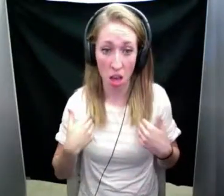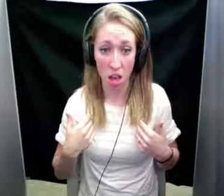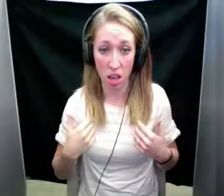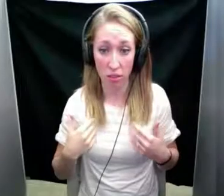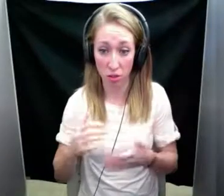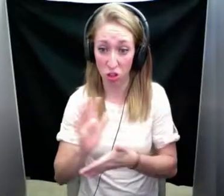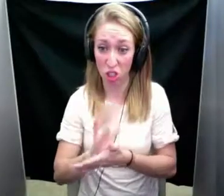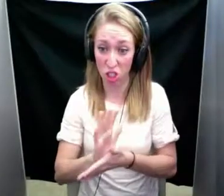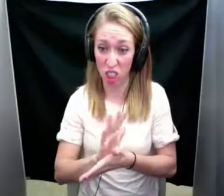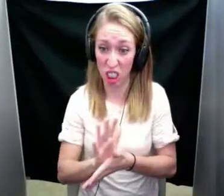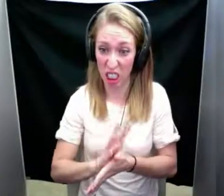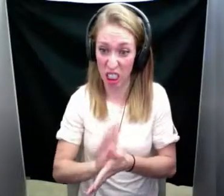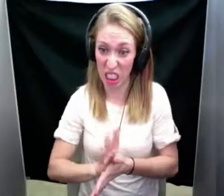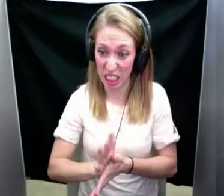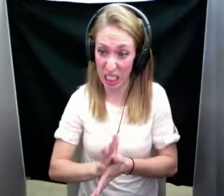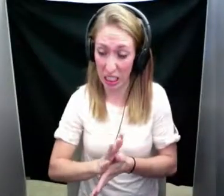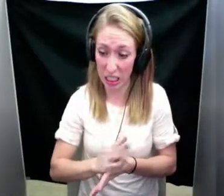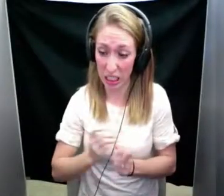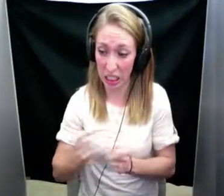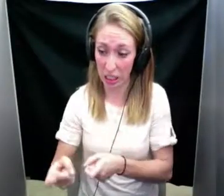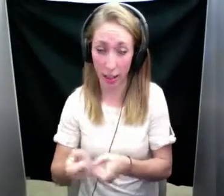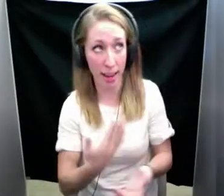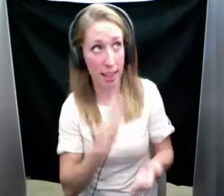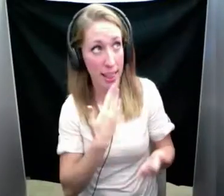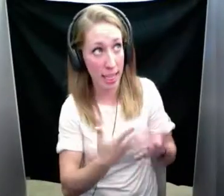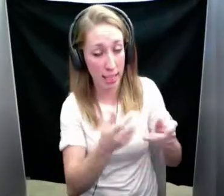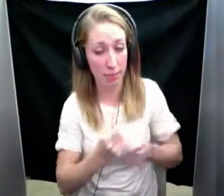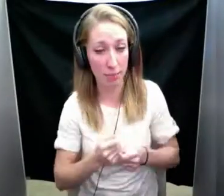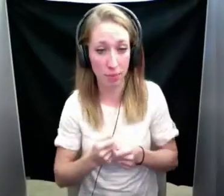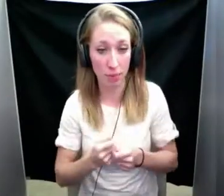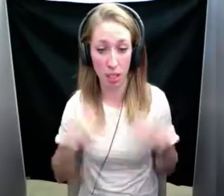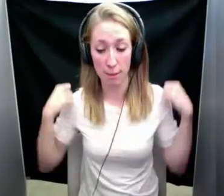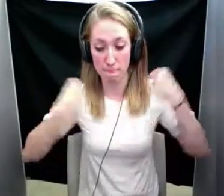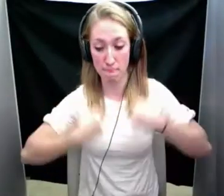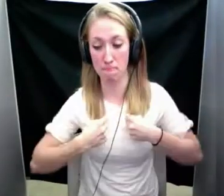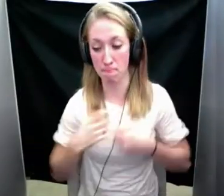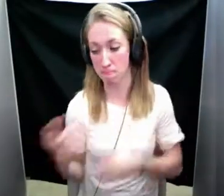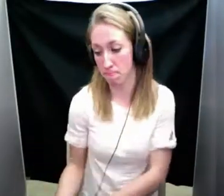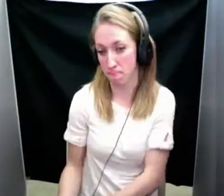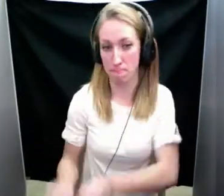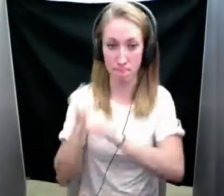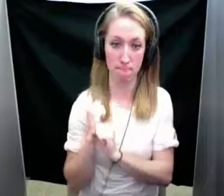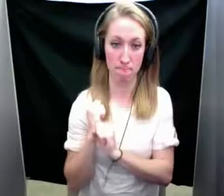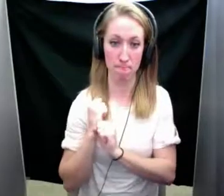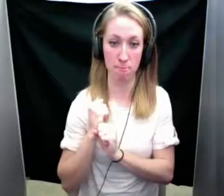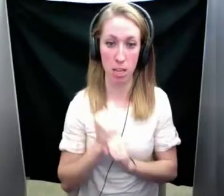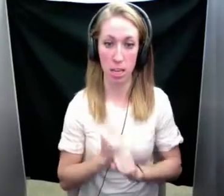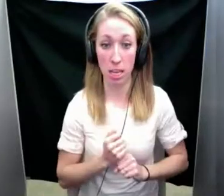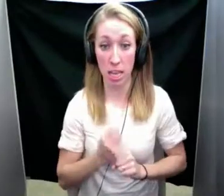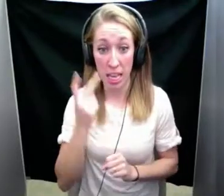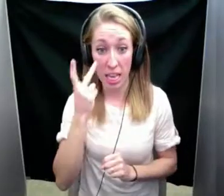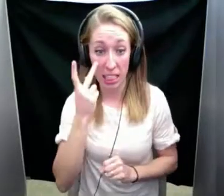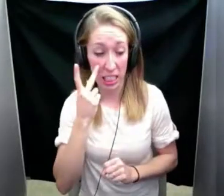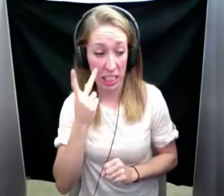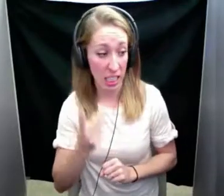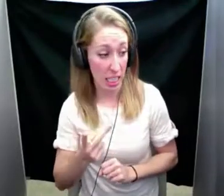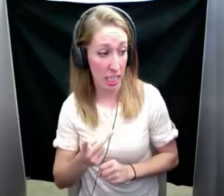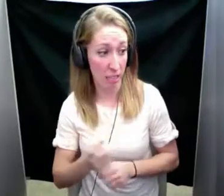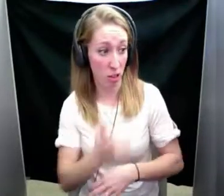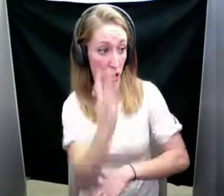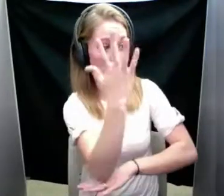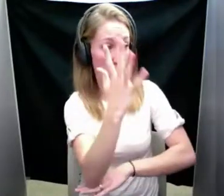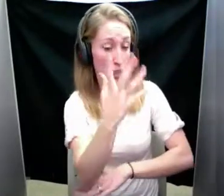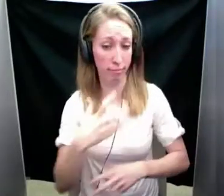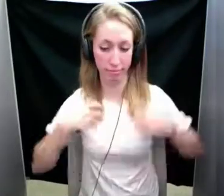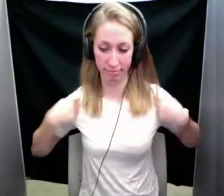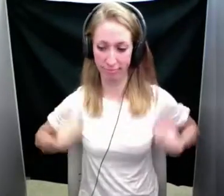backpack, put his pack on, got another axe, and walked off into the woods. There he found those big trees, put his backpack